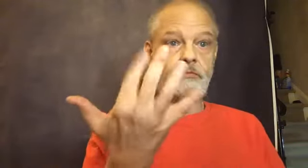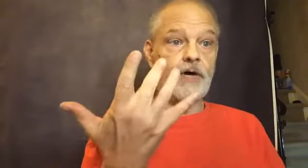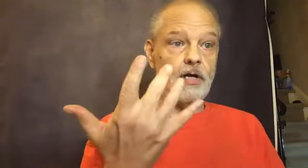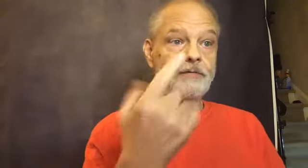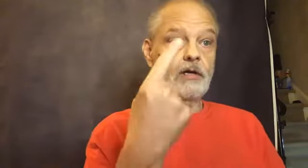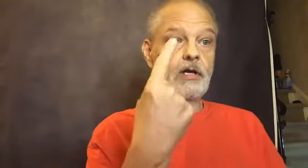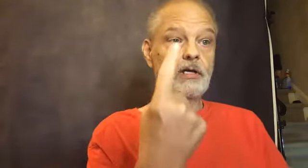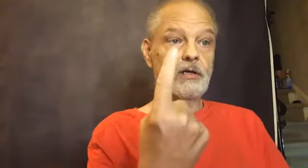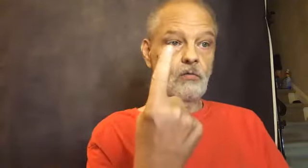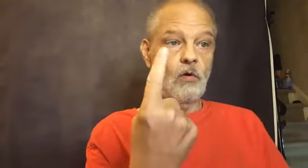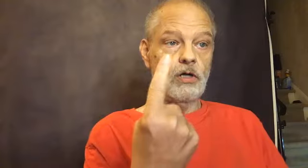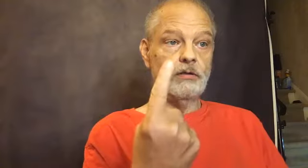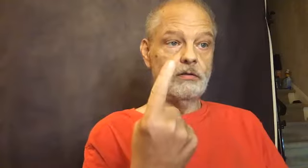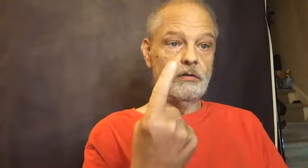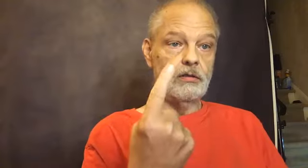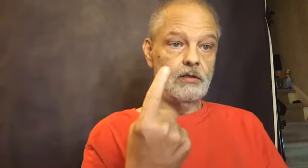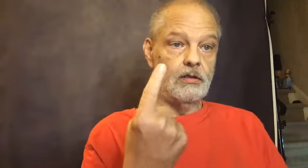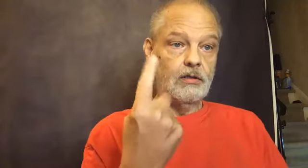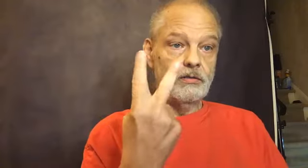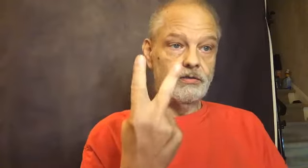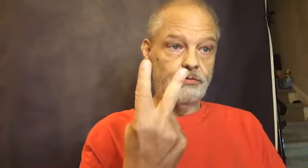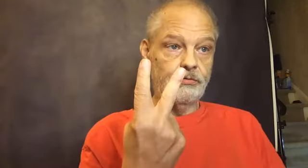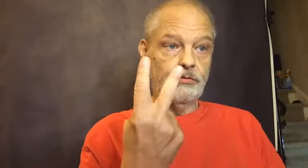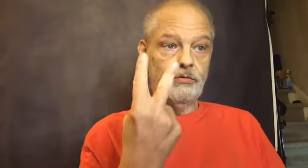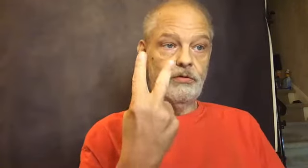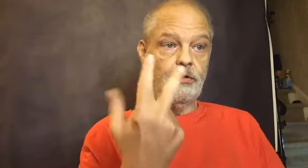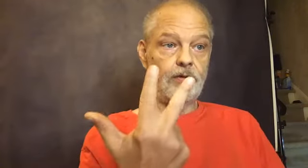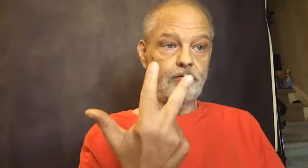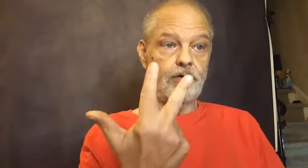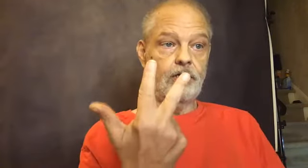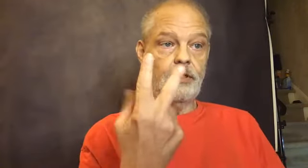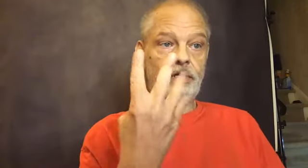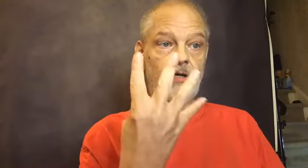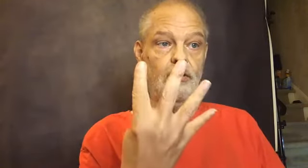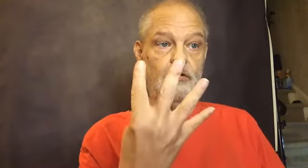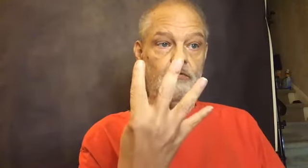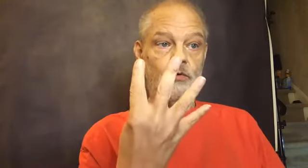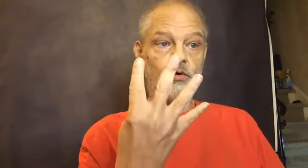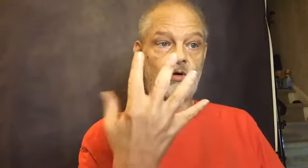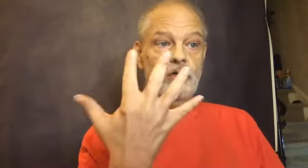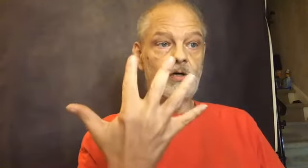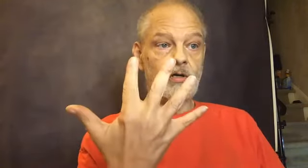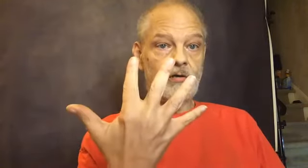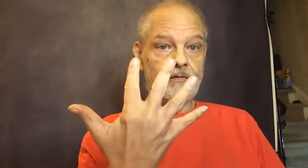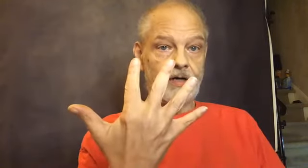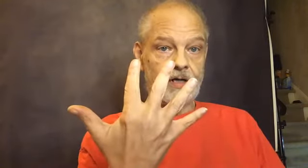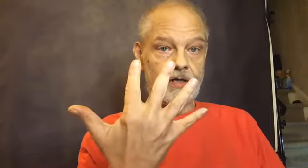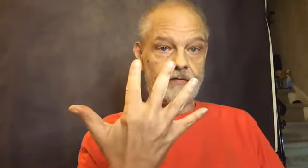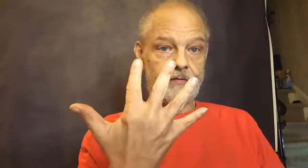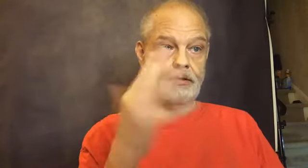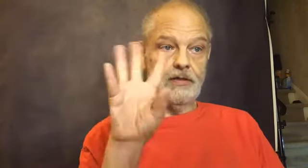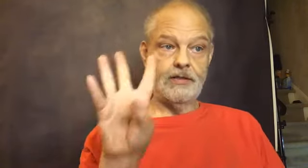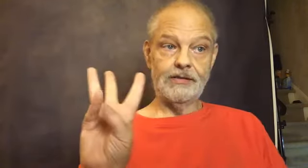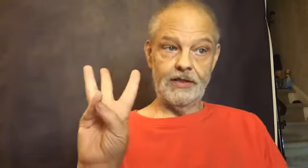5. 1, 2, 3, 4, 5,